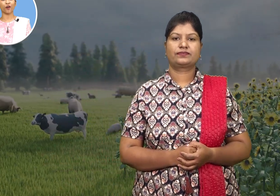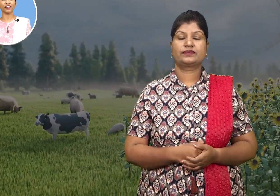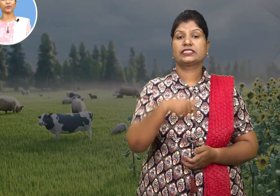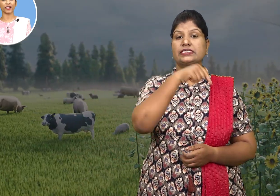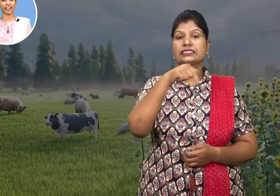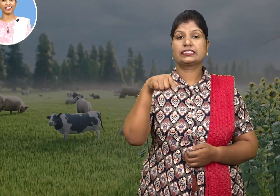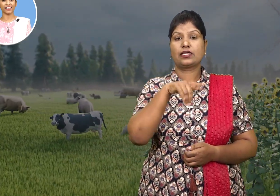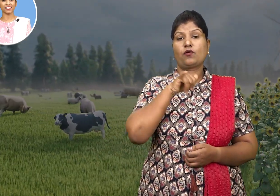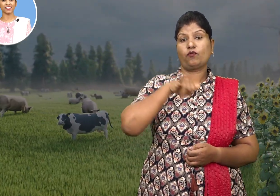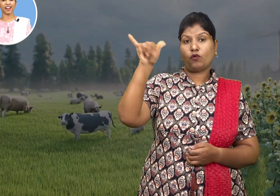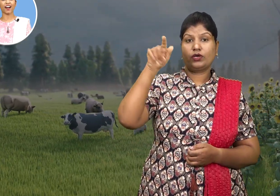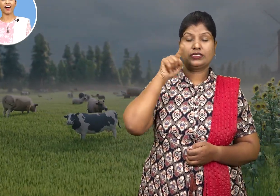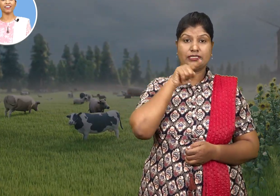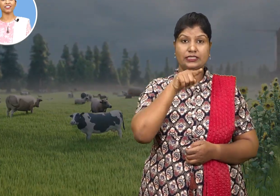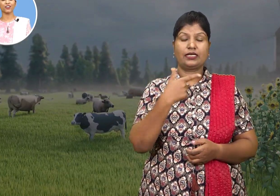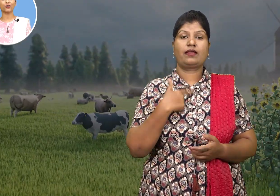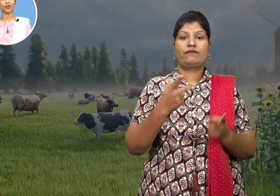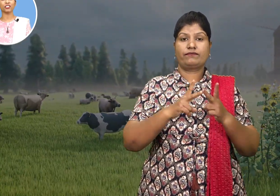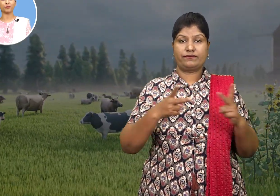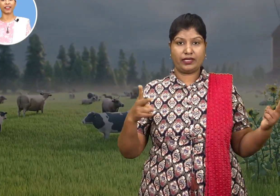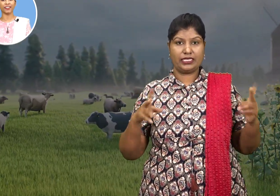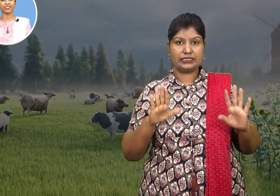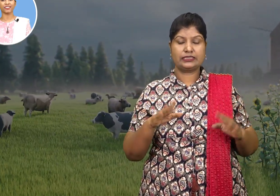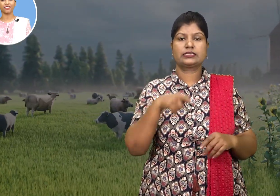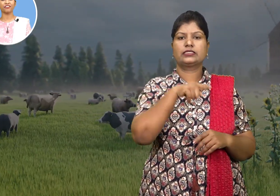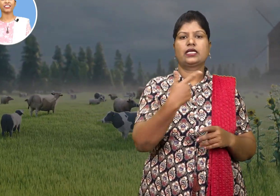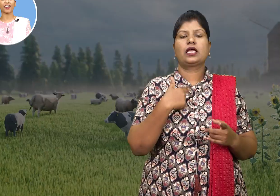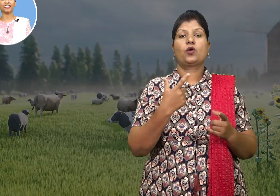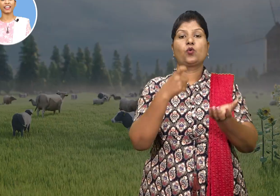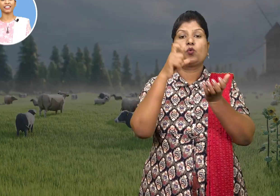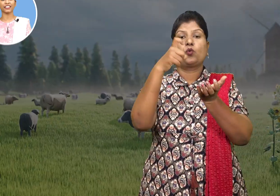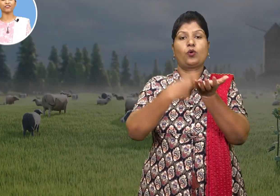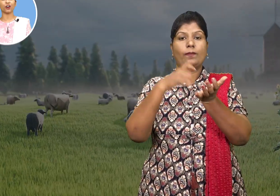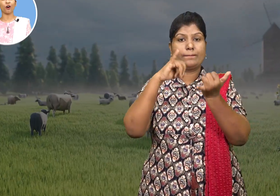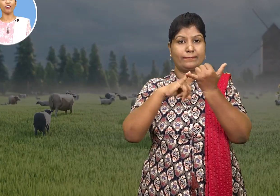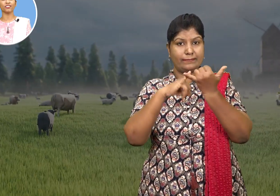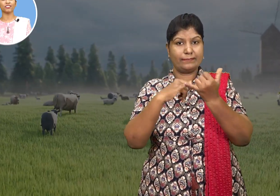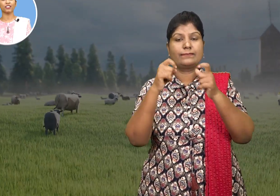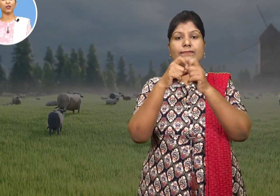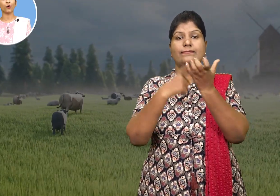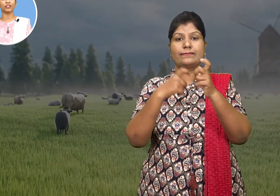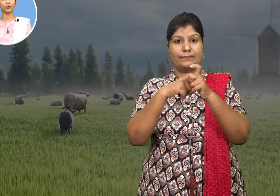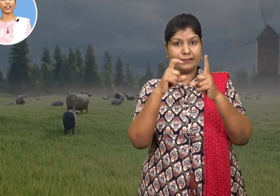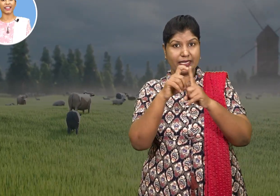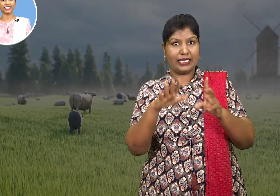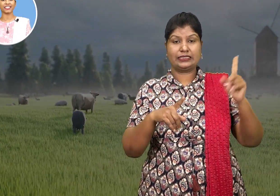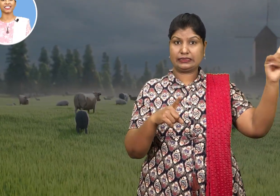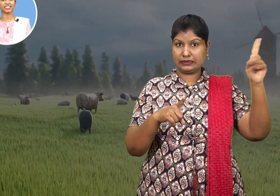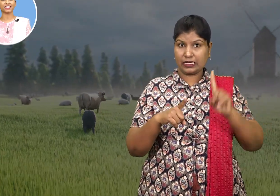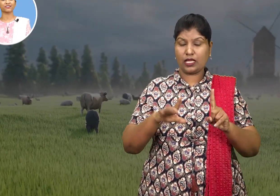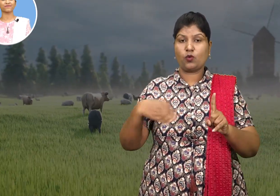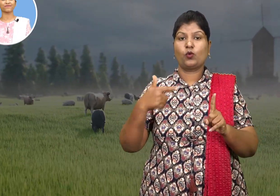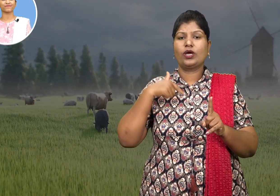These foreign varieties are crossbred with our native or local